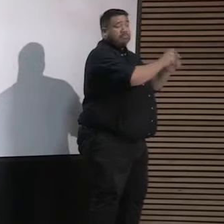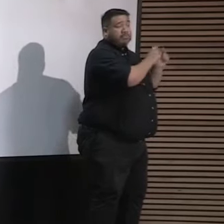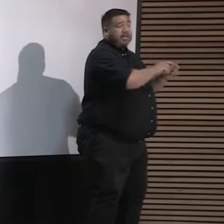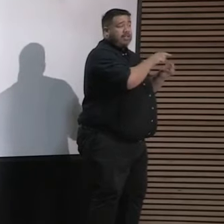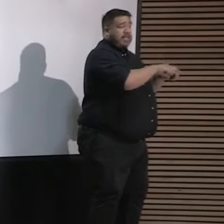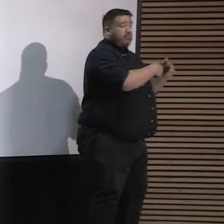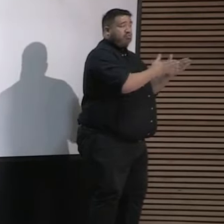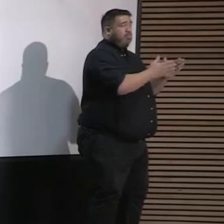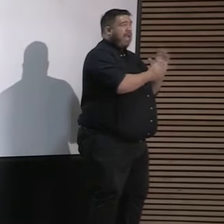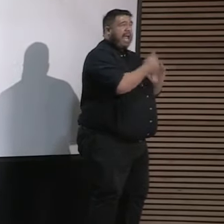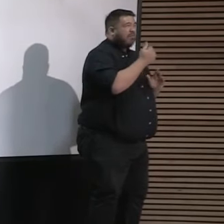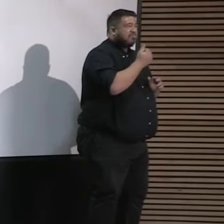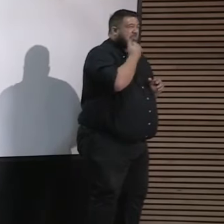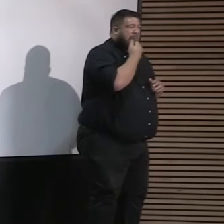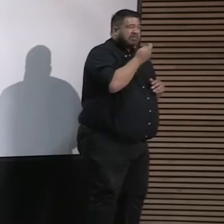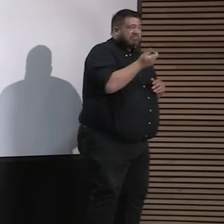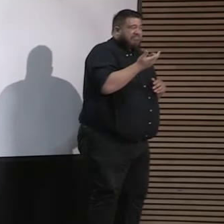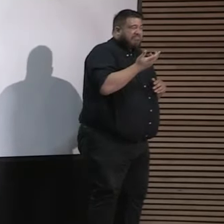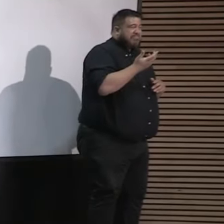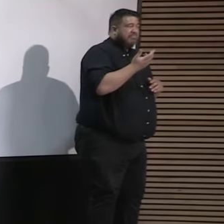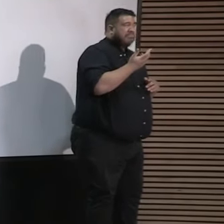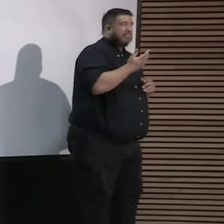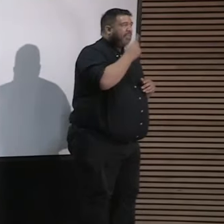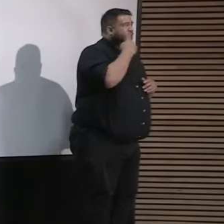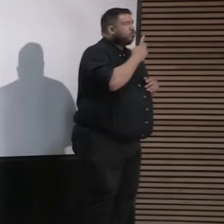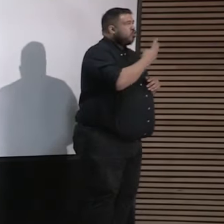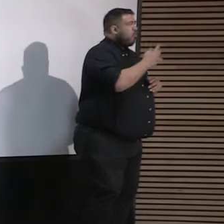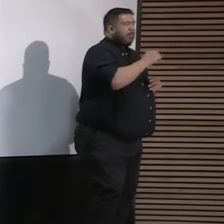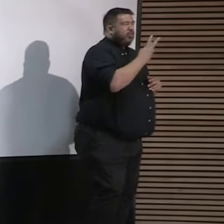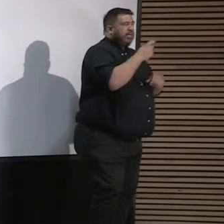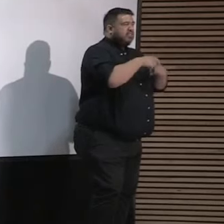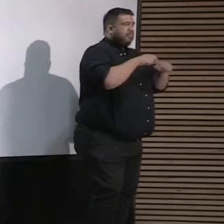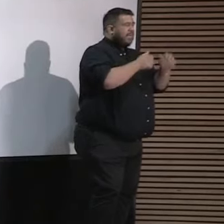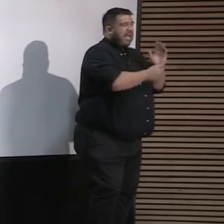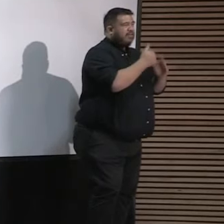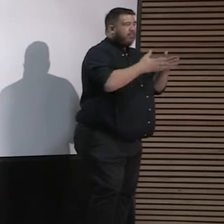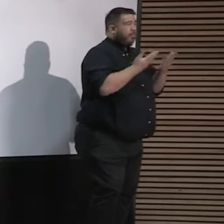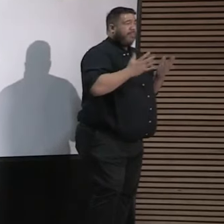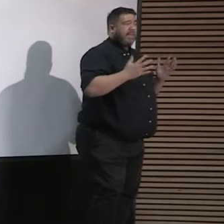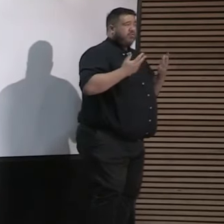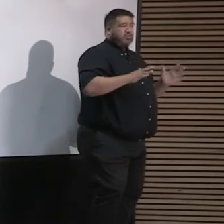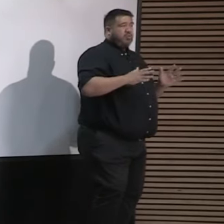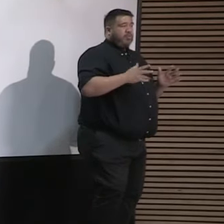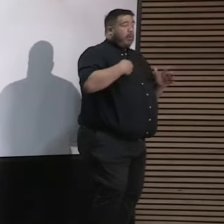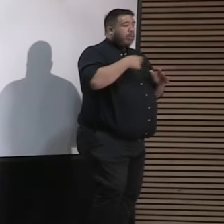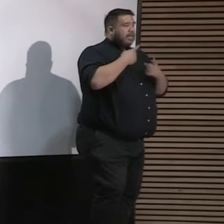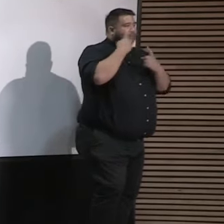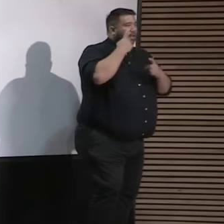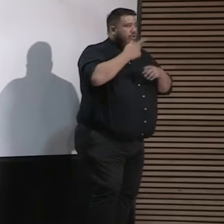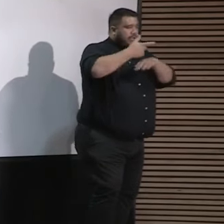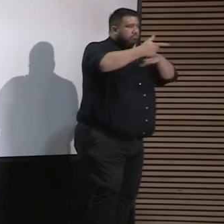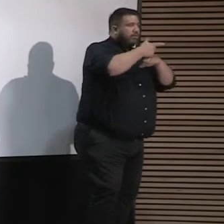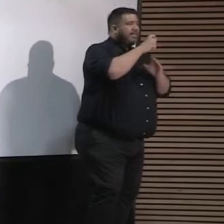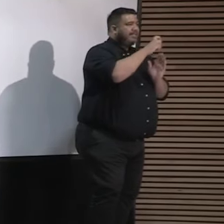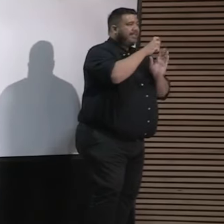facility. I think 2 or 3 occasions when she left. So we are looking at CCTV footage at the periods of time when we know that